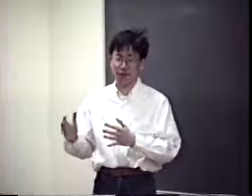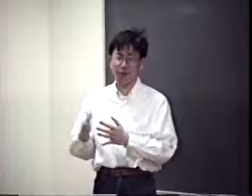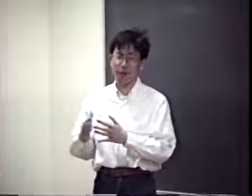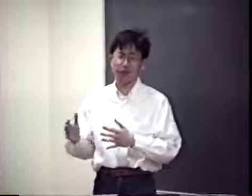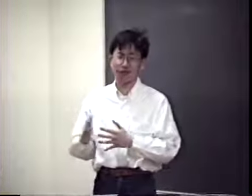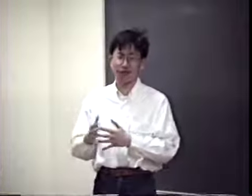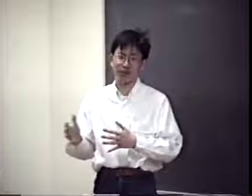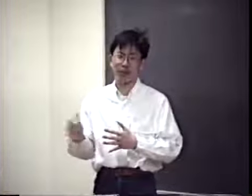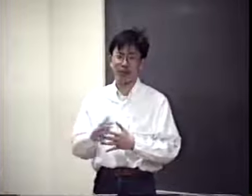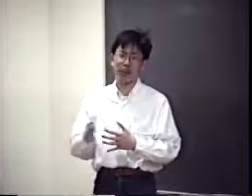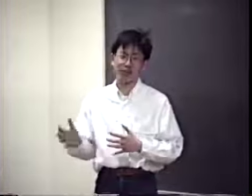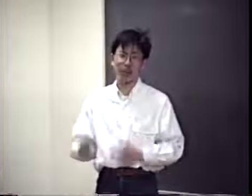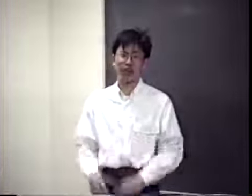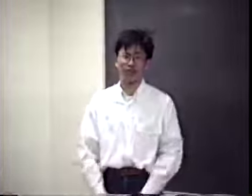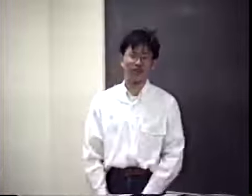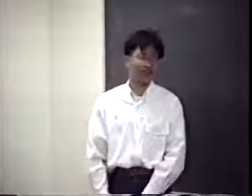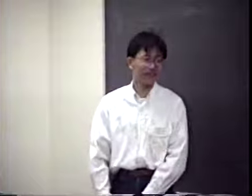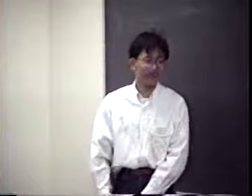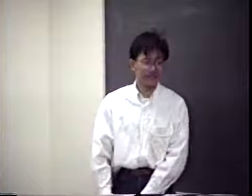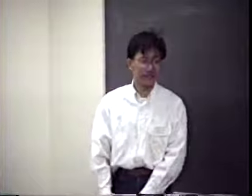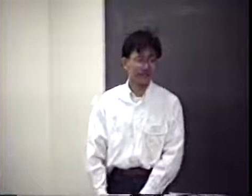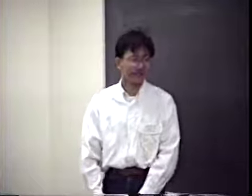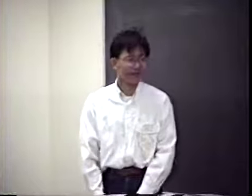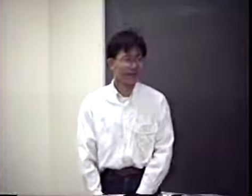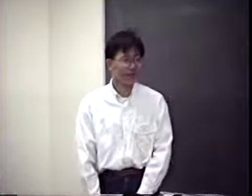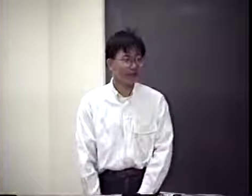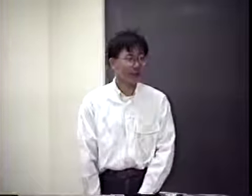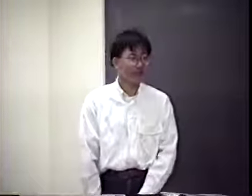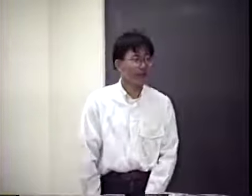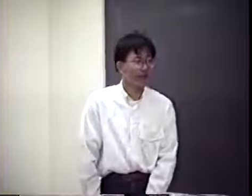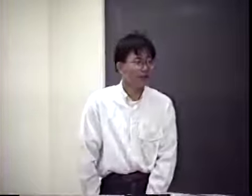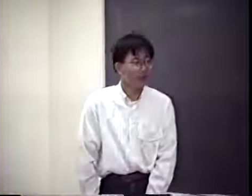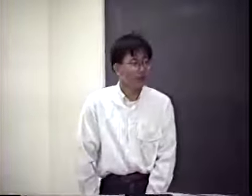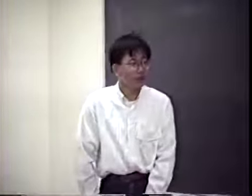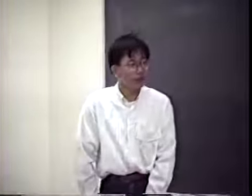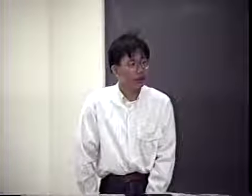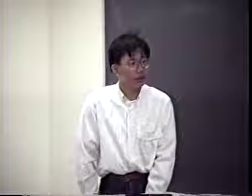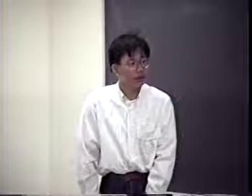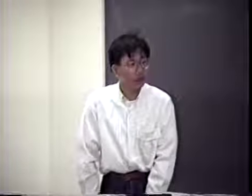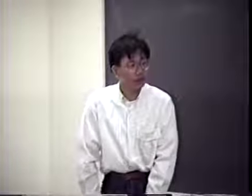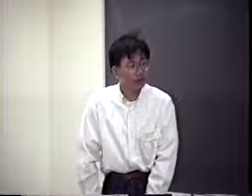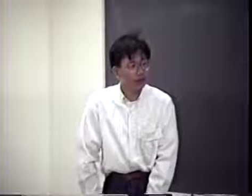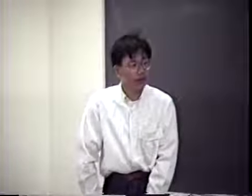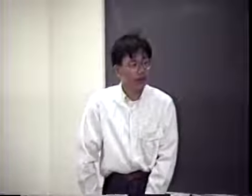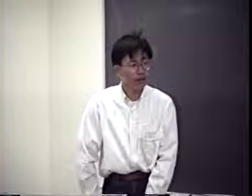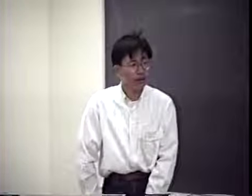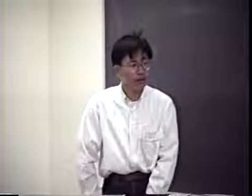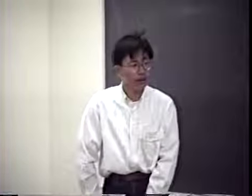no gap between different nations. Chad, did you believe that coming from your